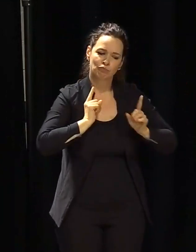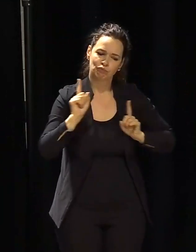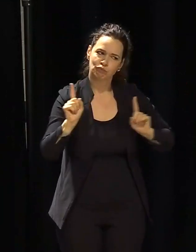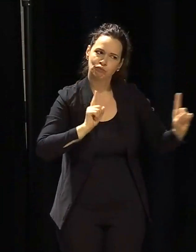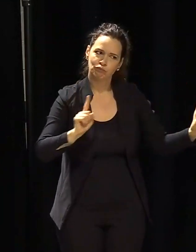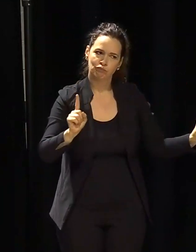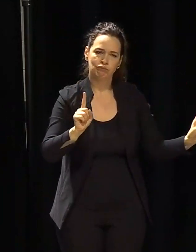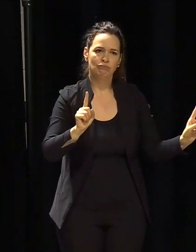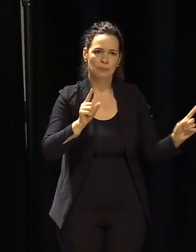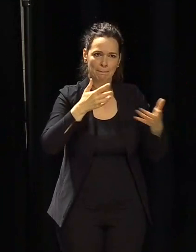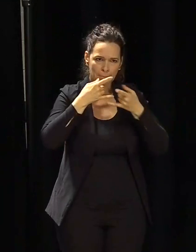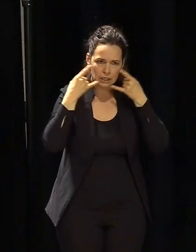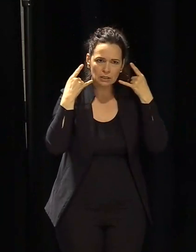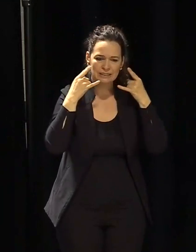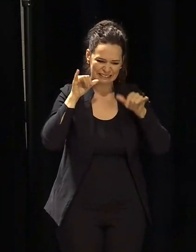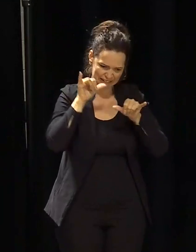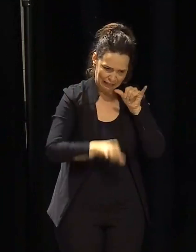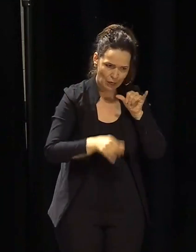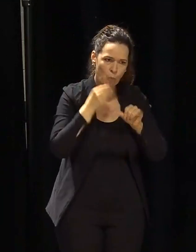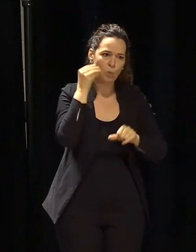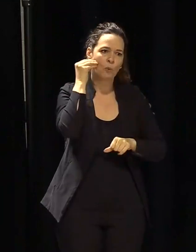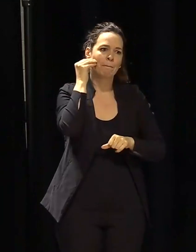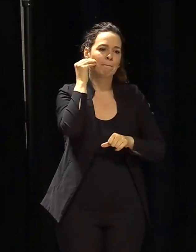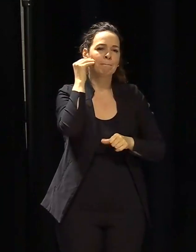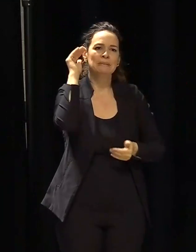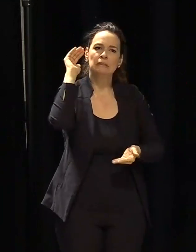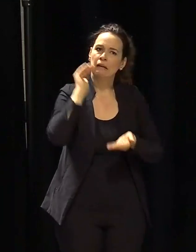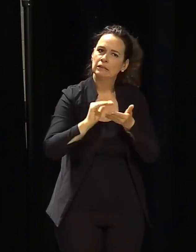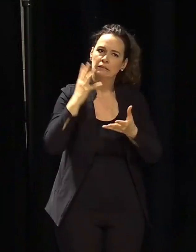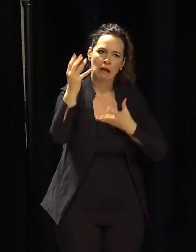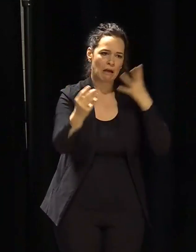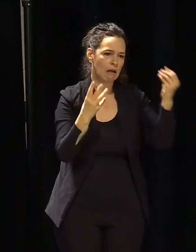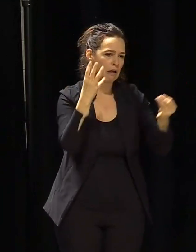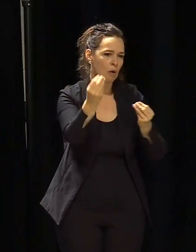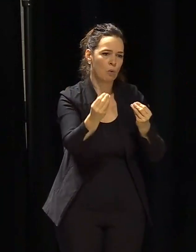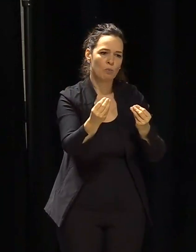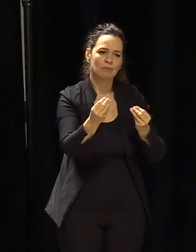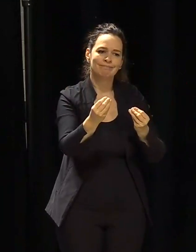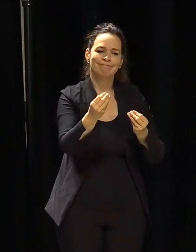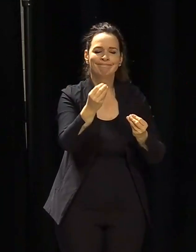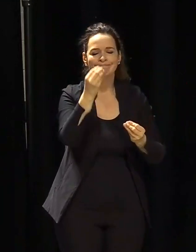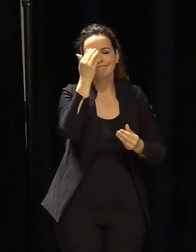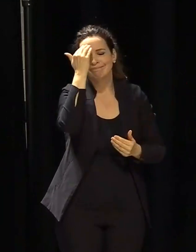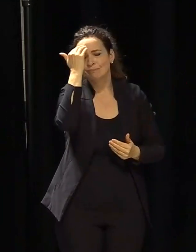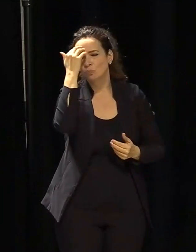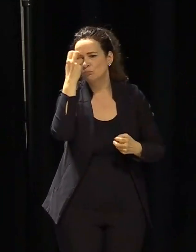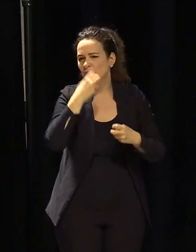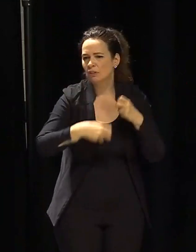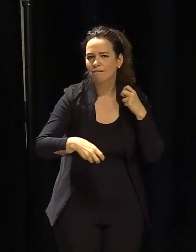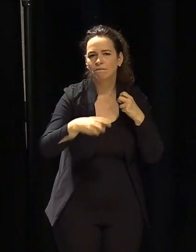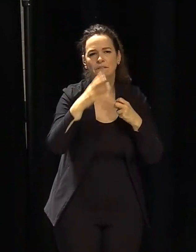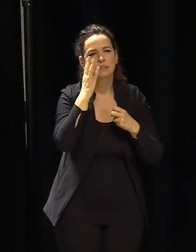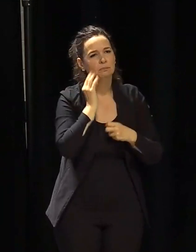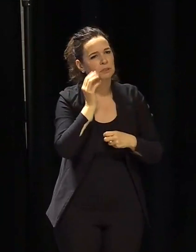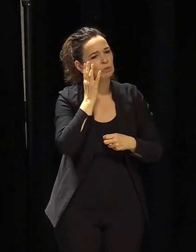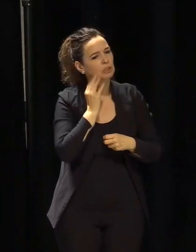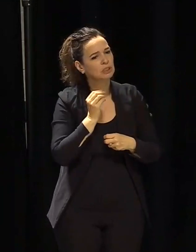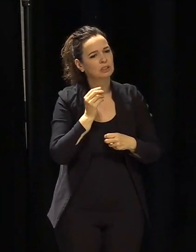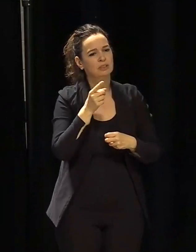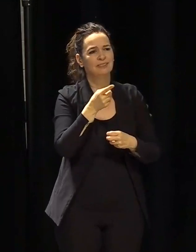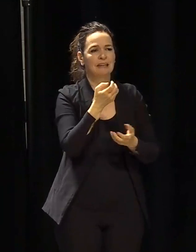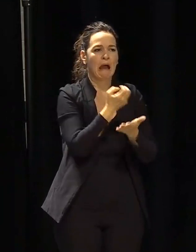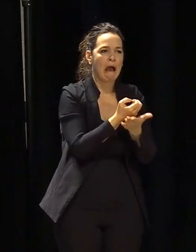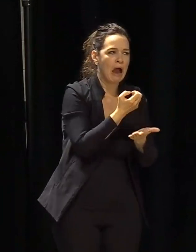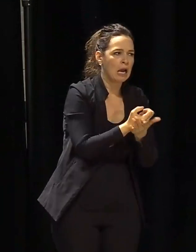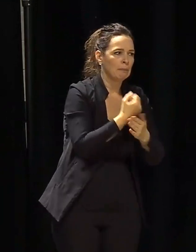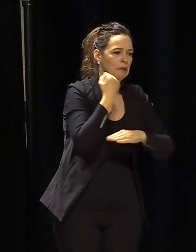holiday season so we don't see further economic restrictions, and so that we flatten out this spread. We